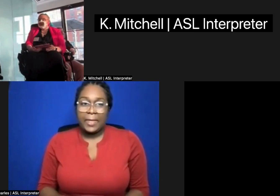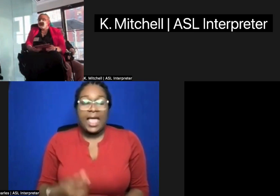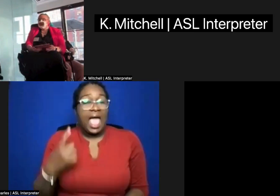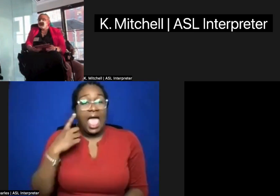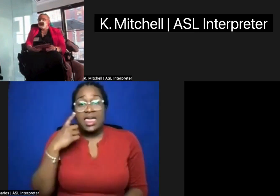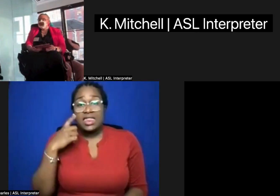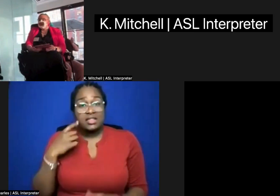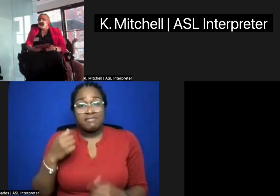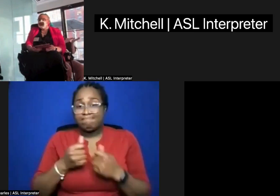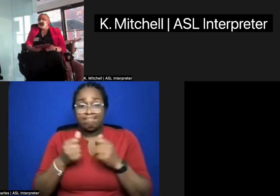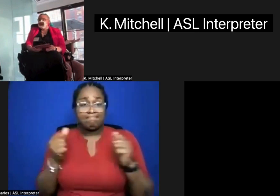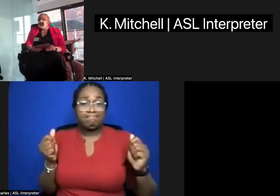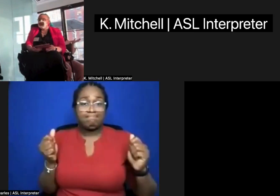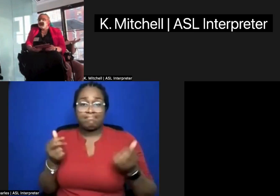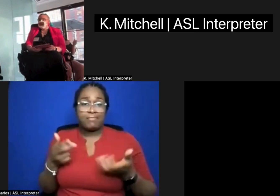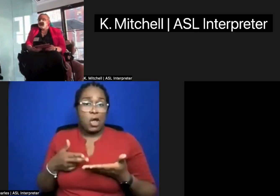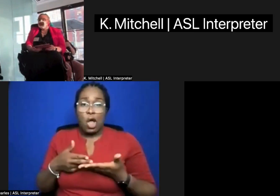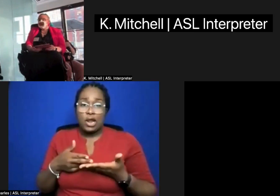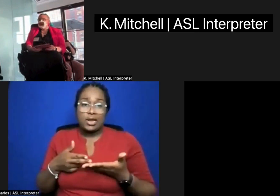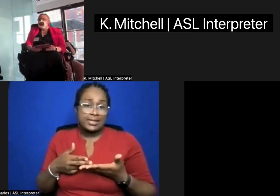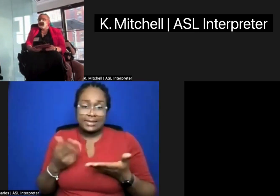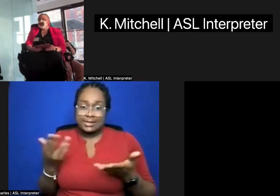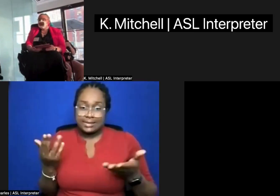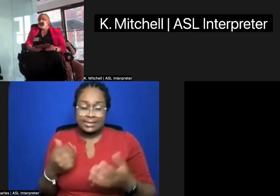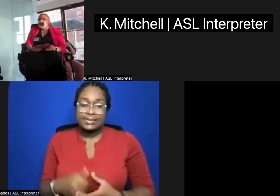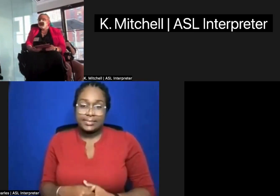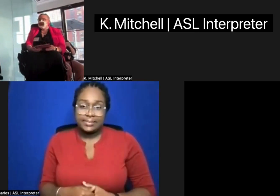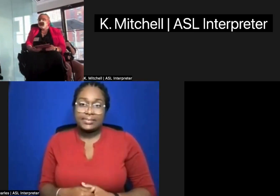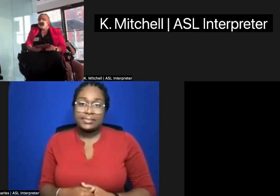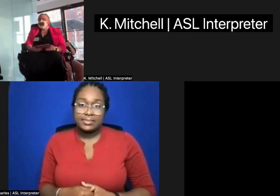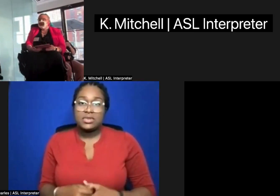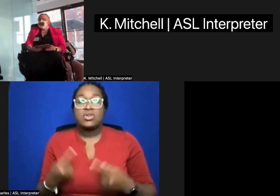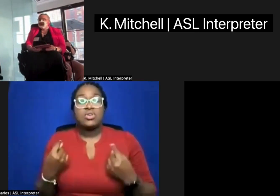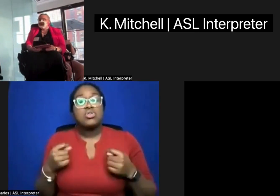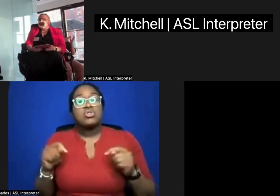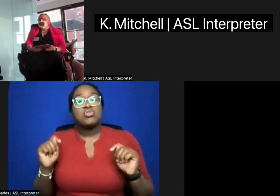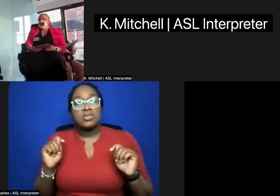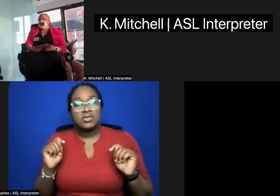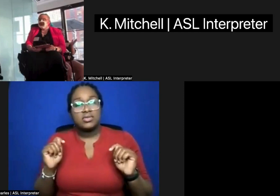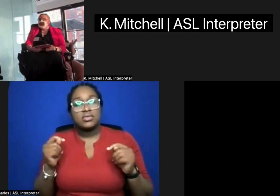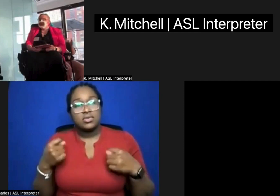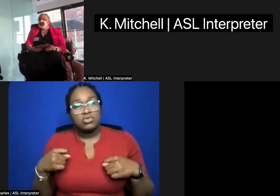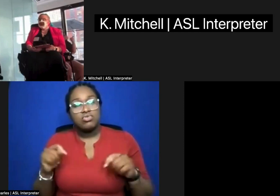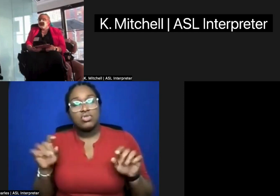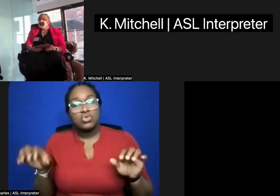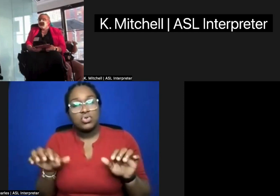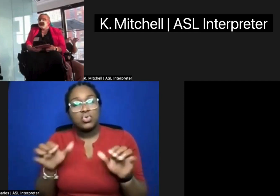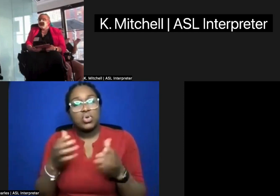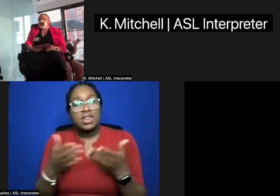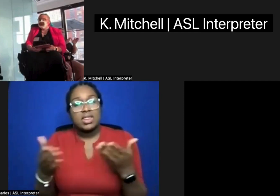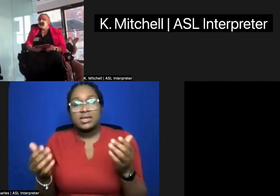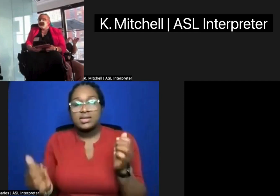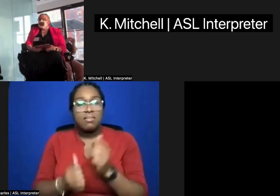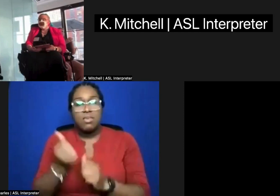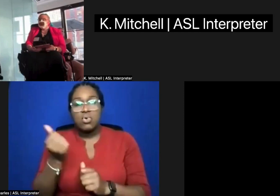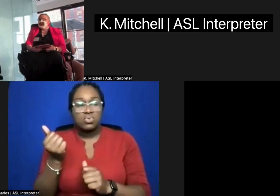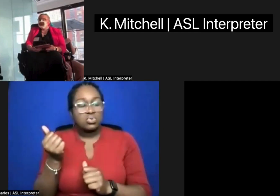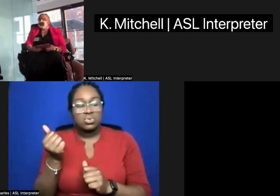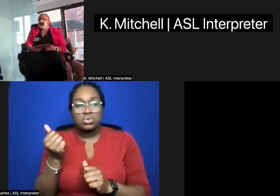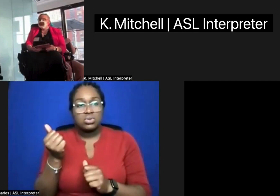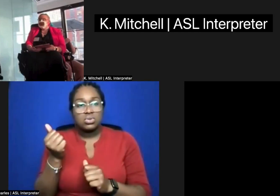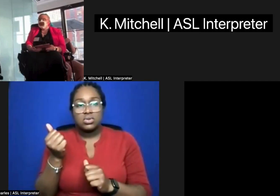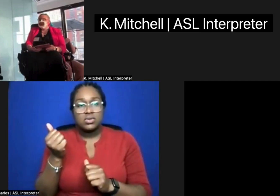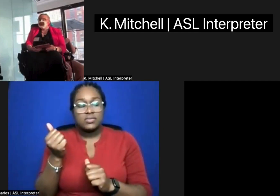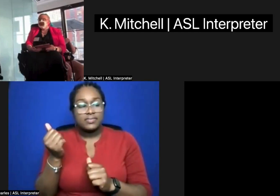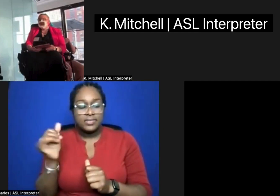honest, and then trying to do things in the most, like,